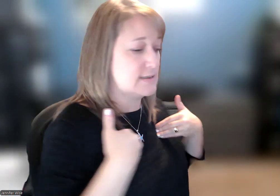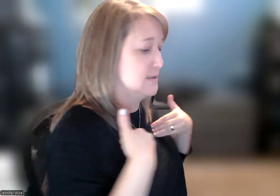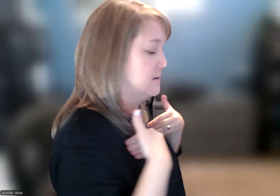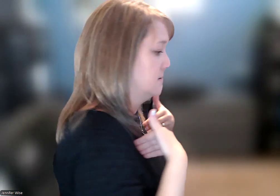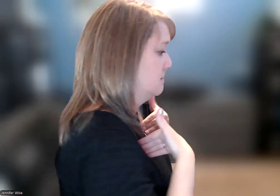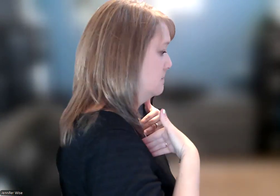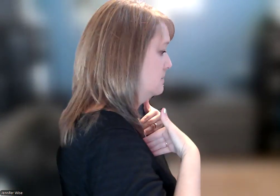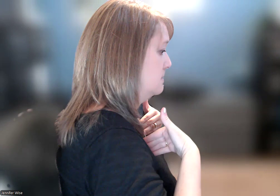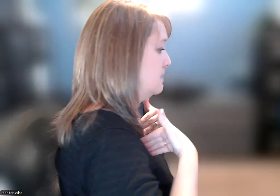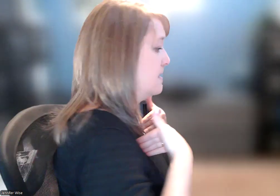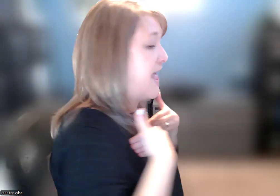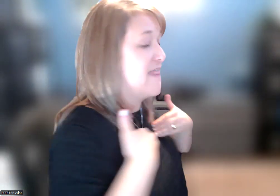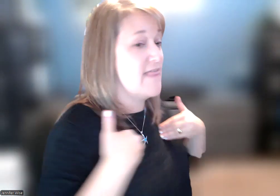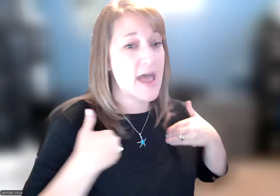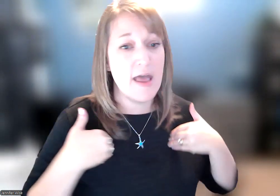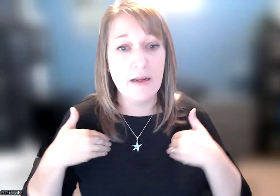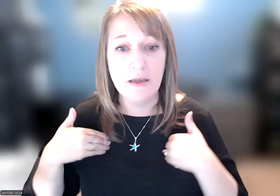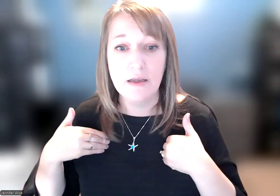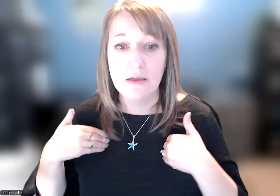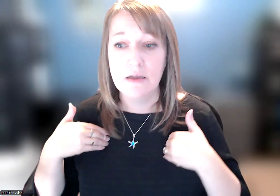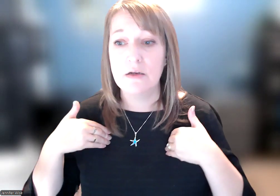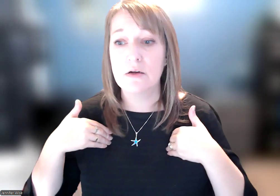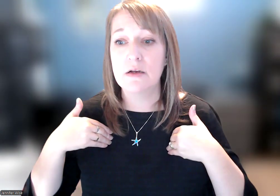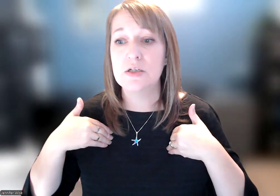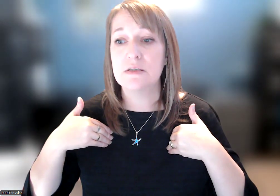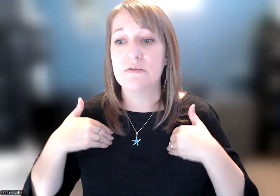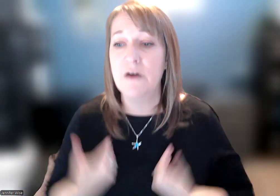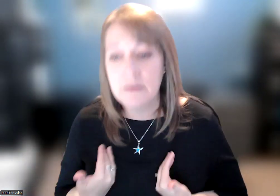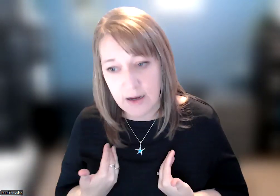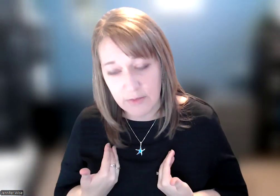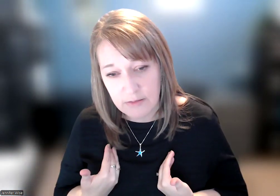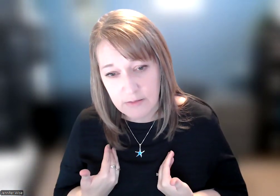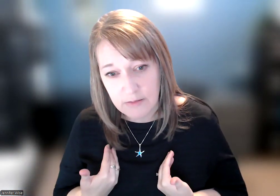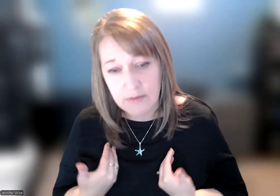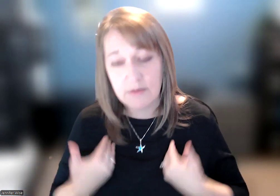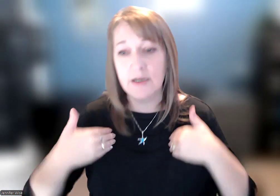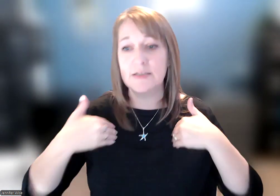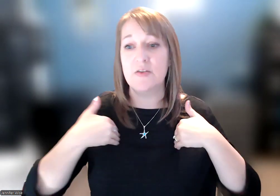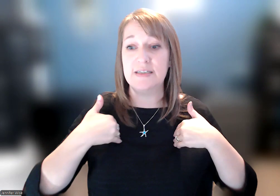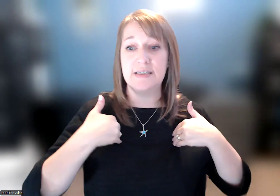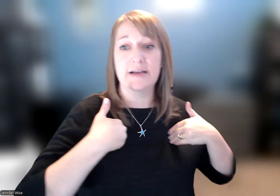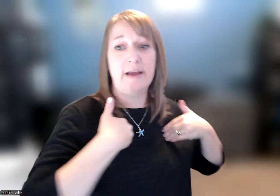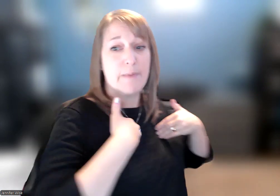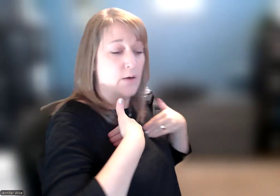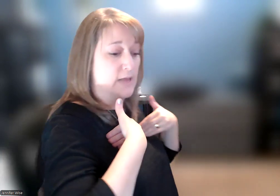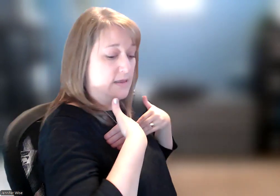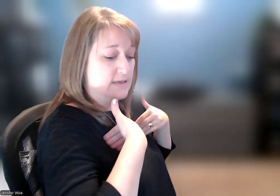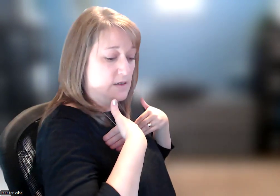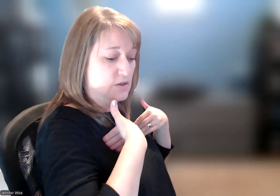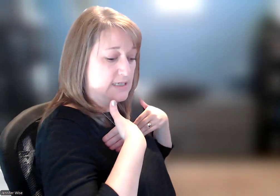chest. And then you're going to just fall down. All right, so they stand up out like this on your chest